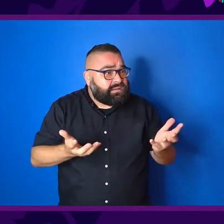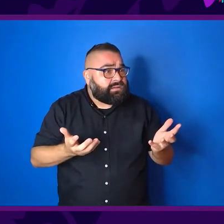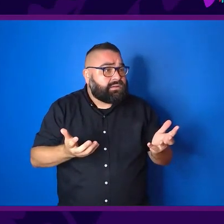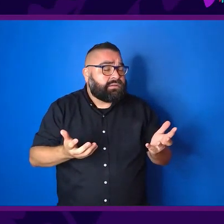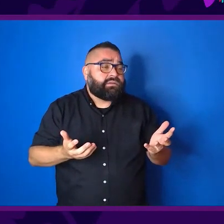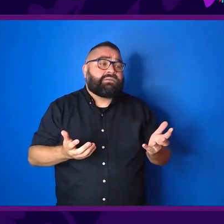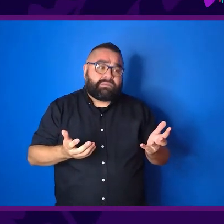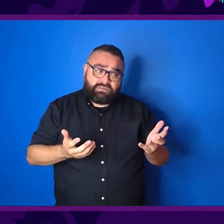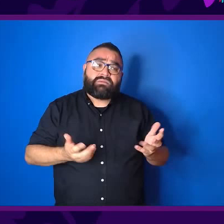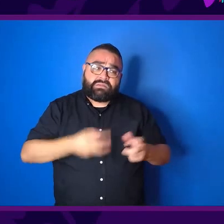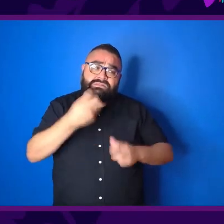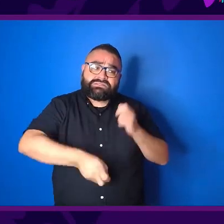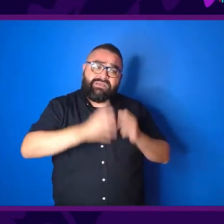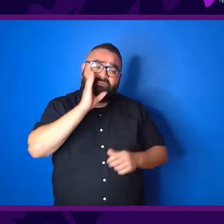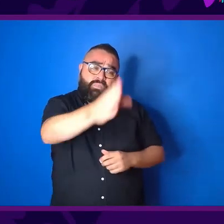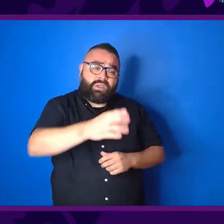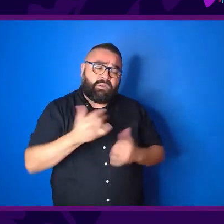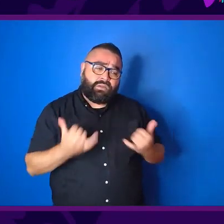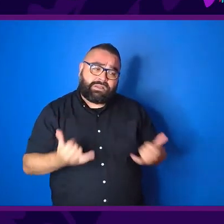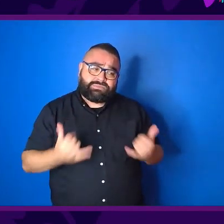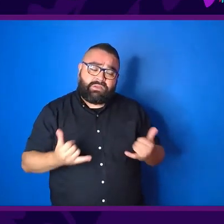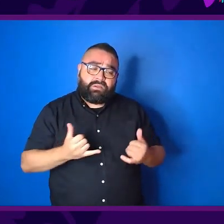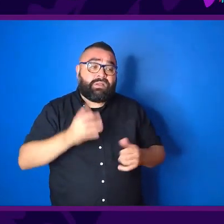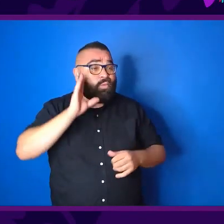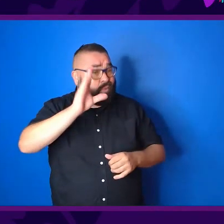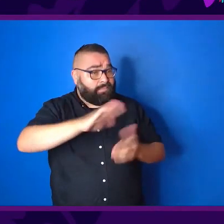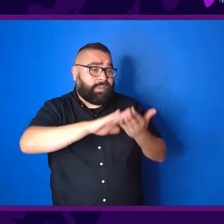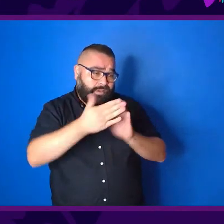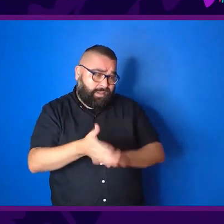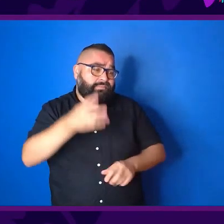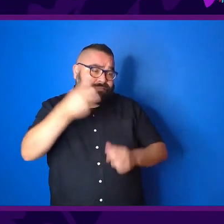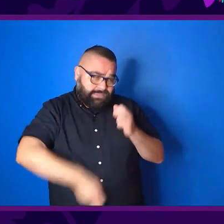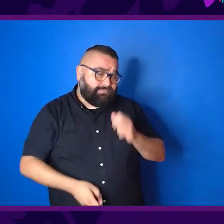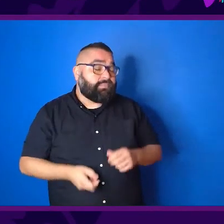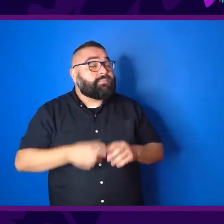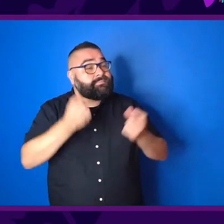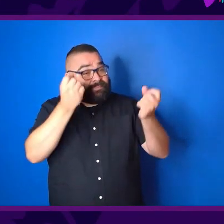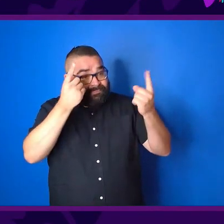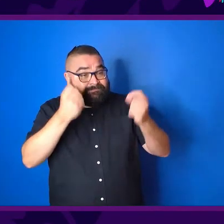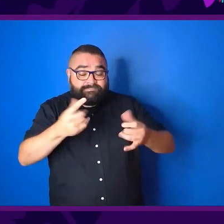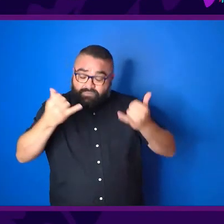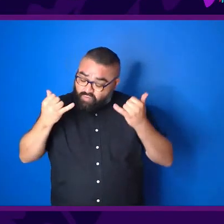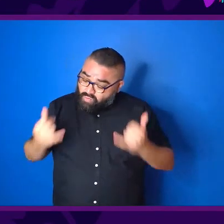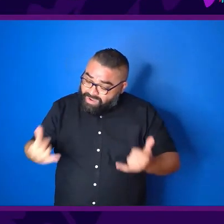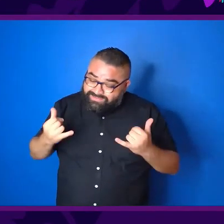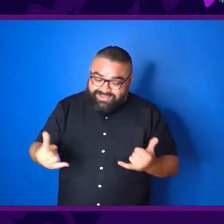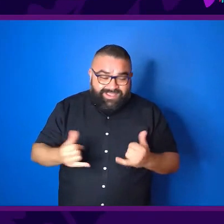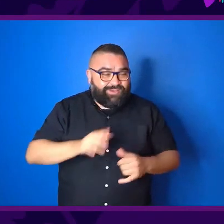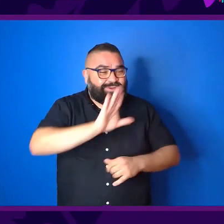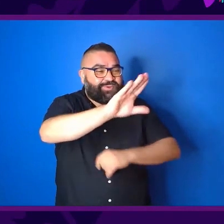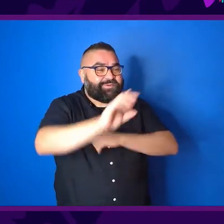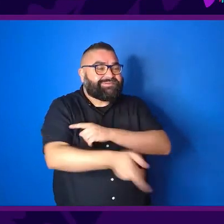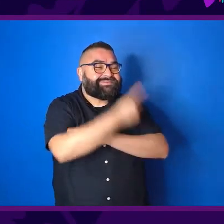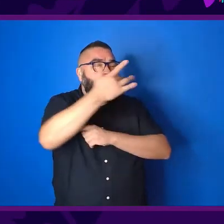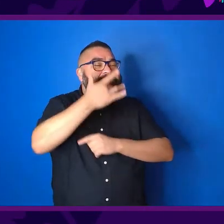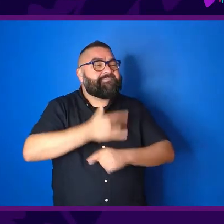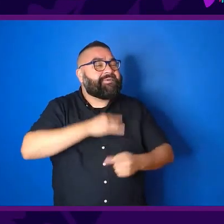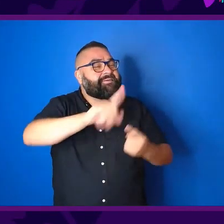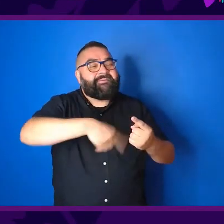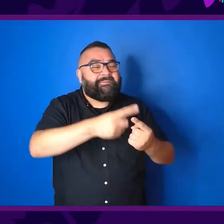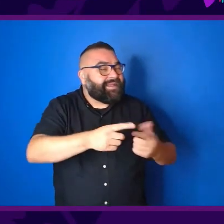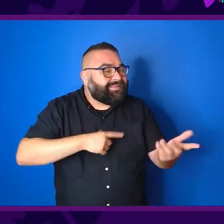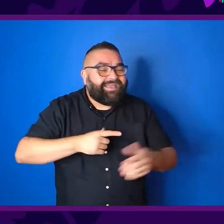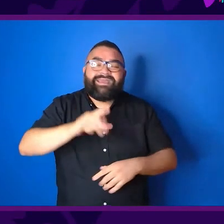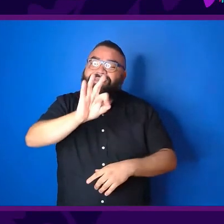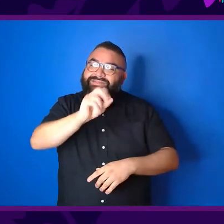So I say to you, on this, the happiest occasion of the day that you were born 90 years ago, I thank your mother,